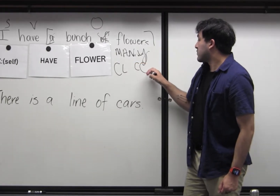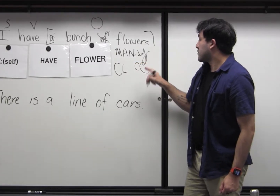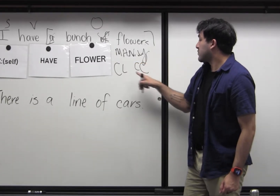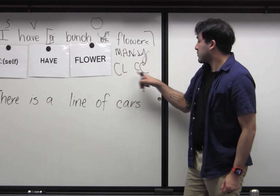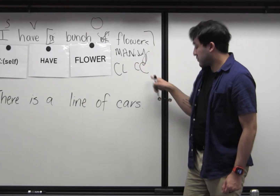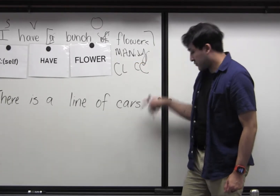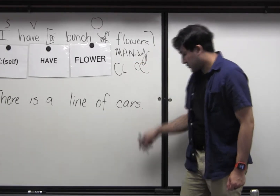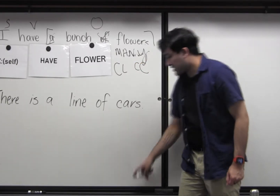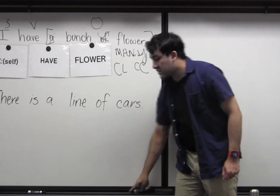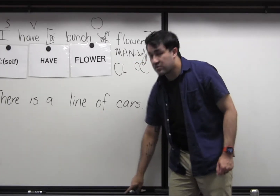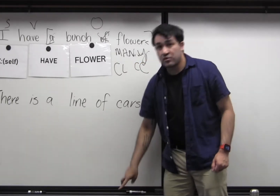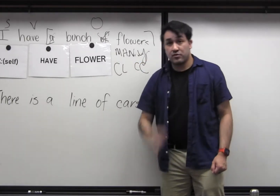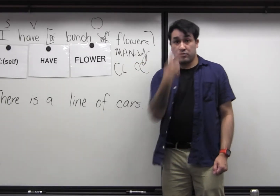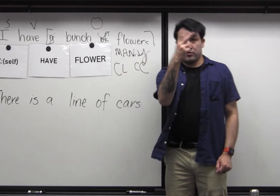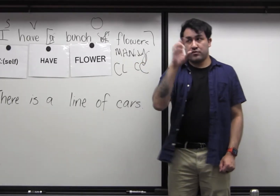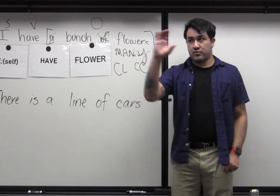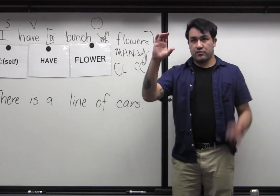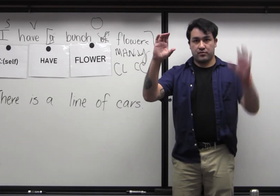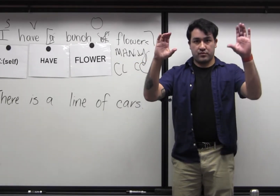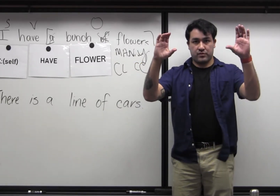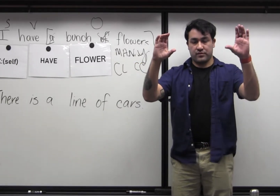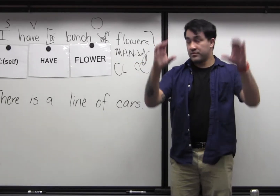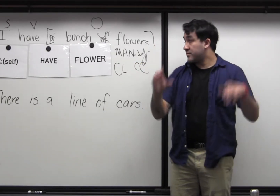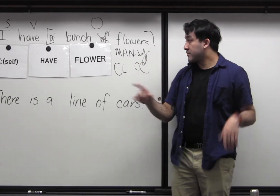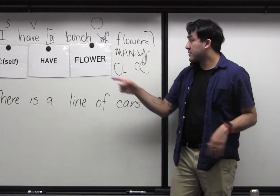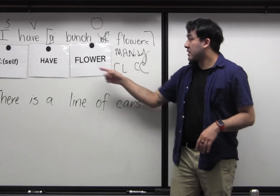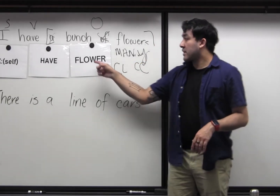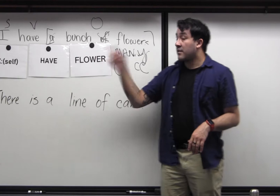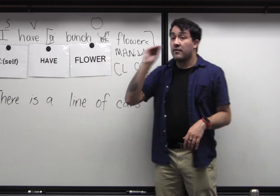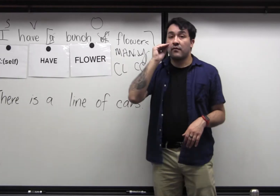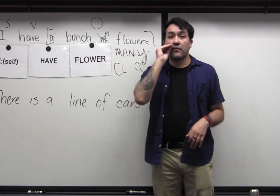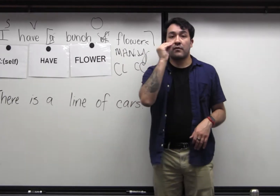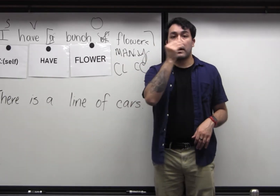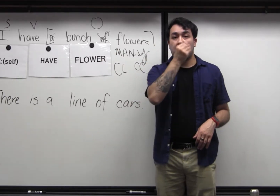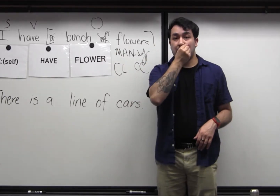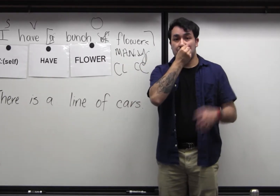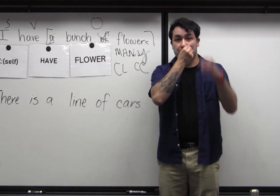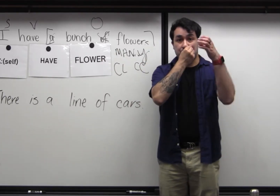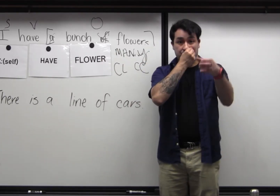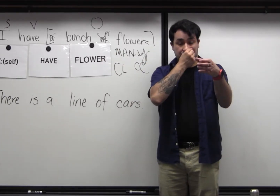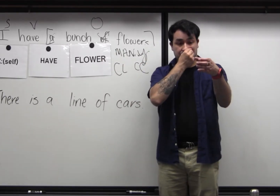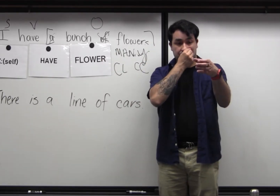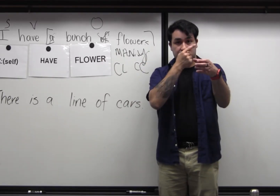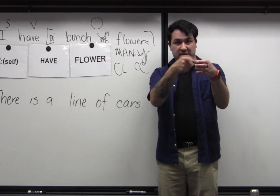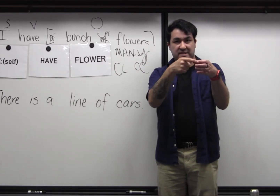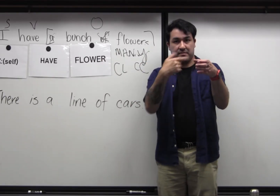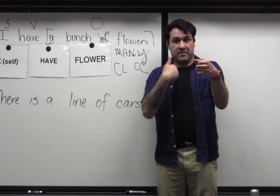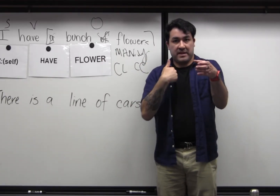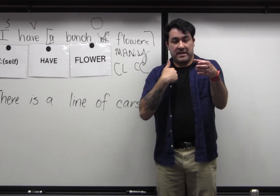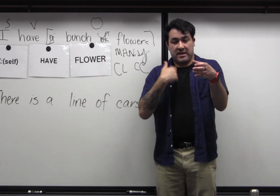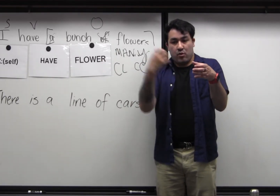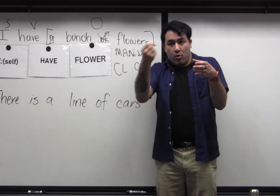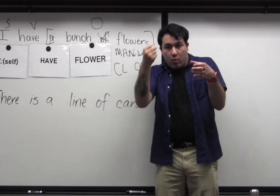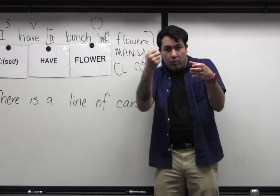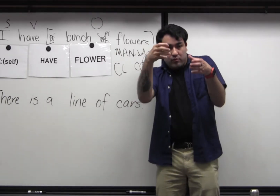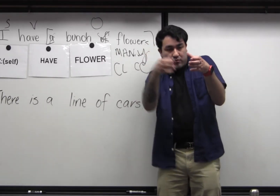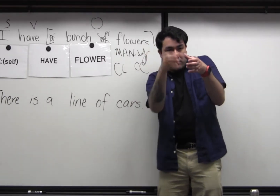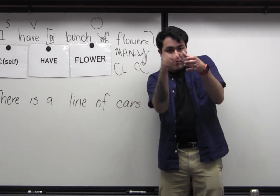classifier notation is CL, and then next to it is the hand shape. So CC means 2 hand shapes of Cs. So I have my